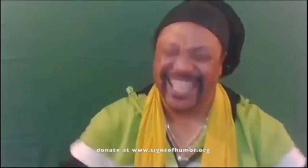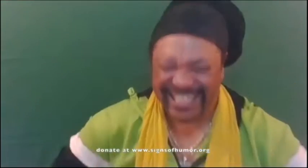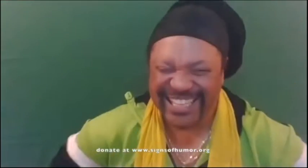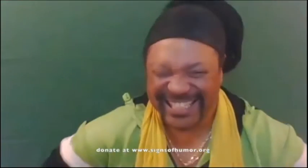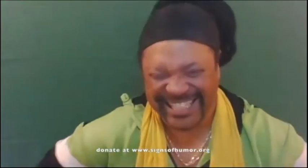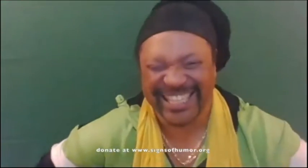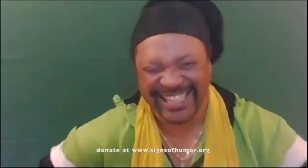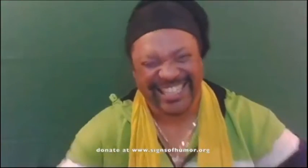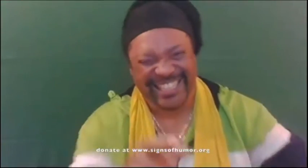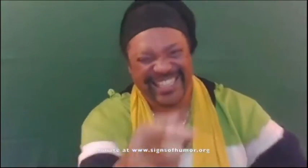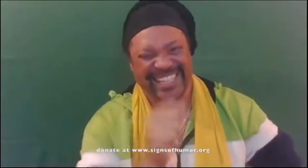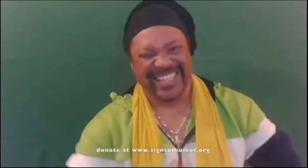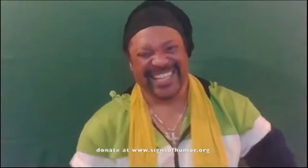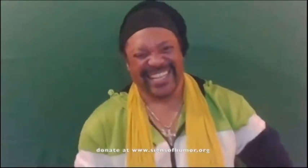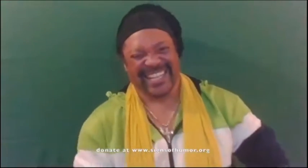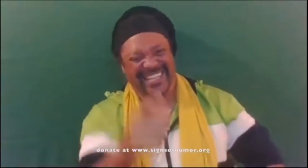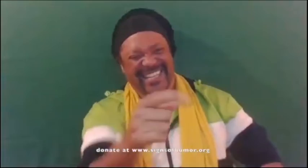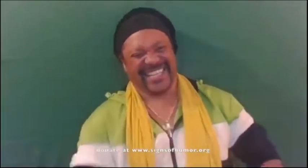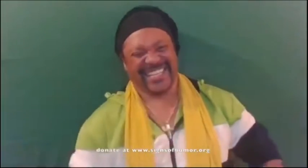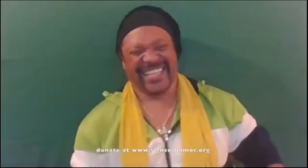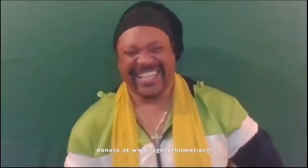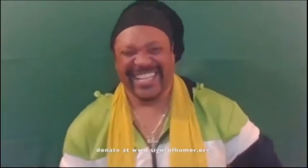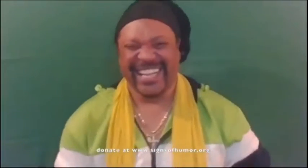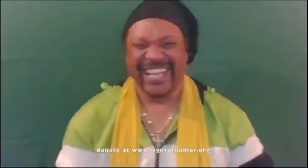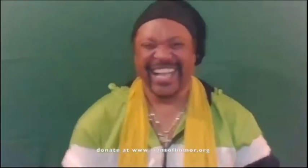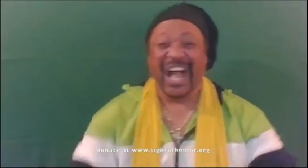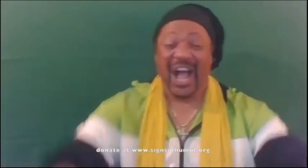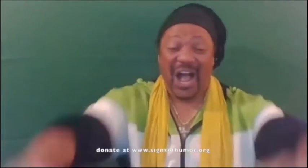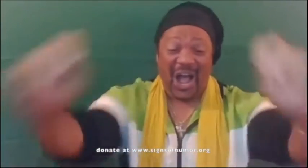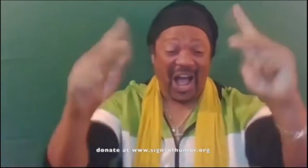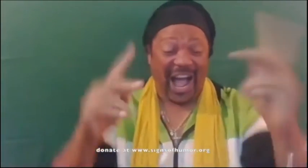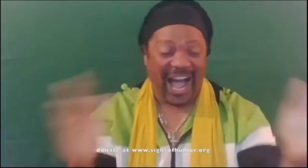If you donate a little bit more money, I'll just tell you how gorgeous you are. But until then,